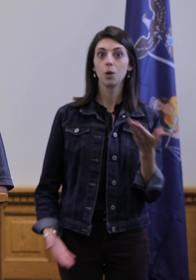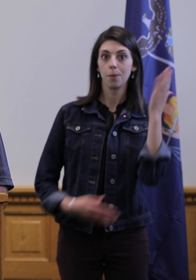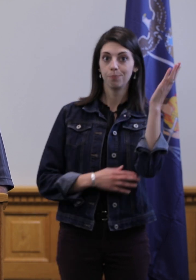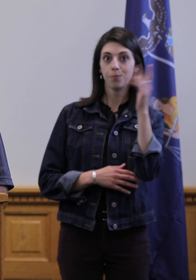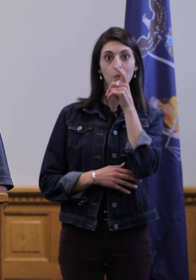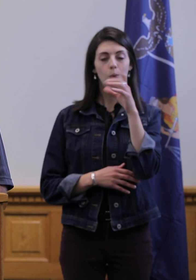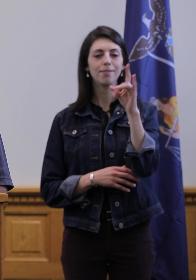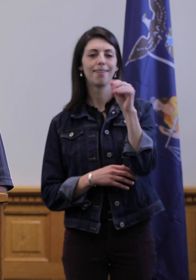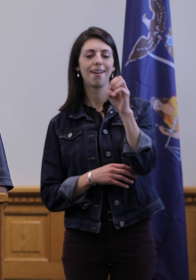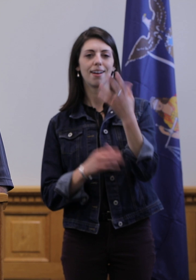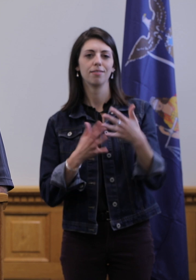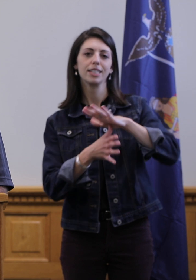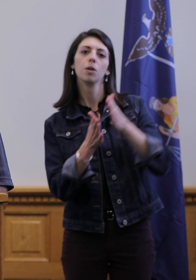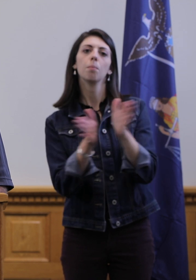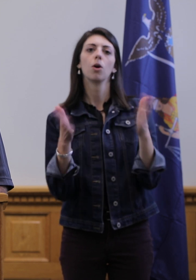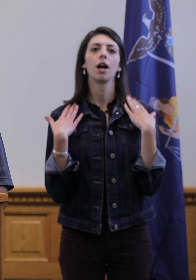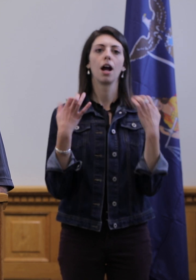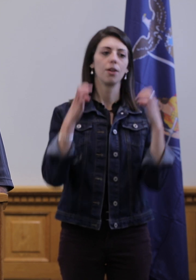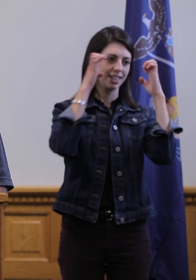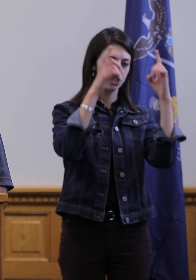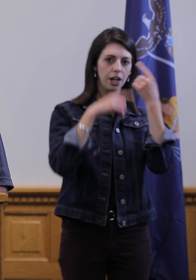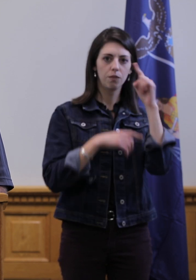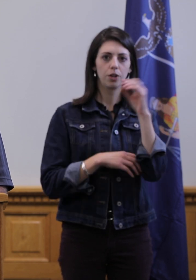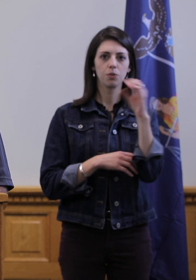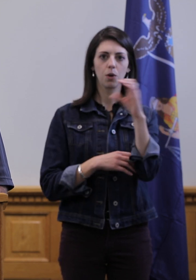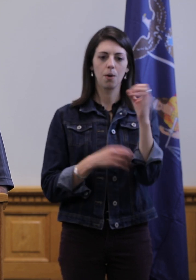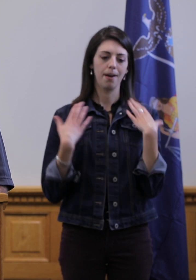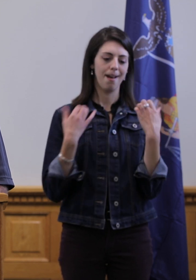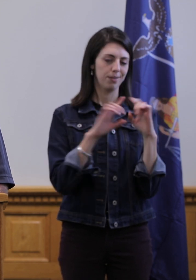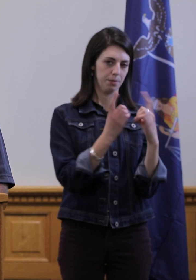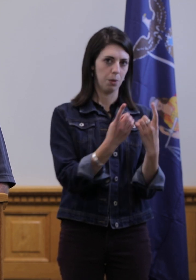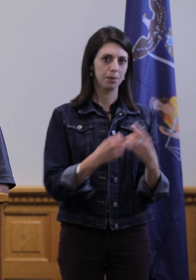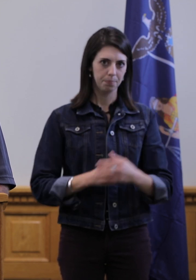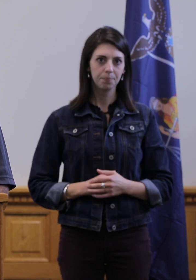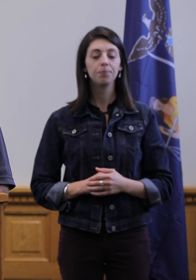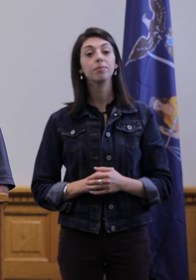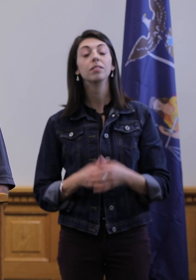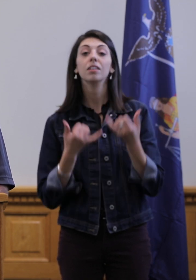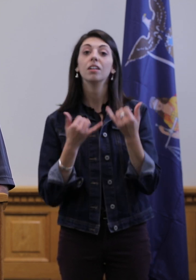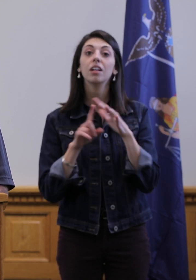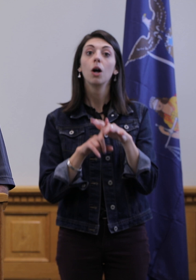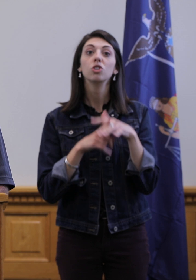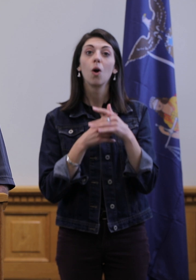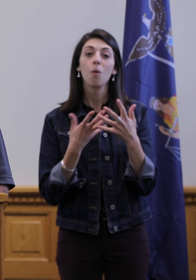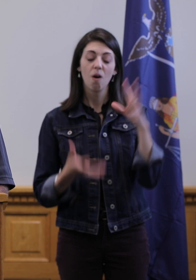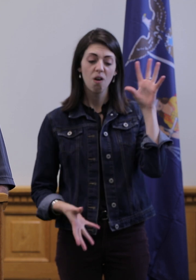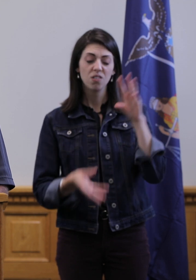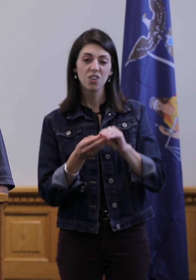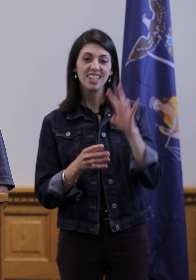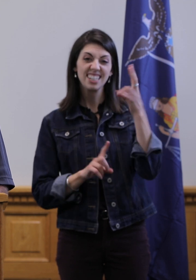Diane Oldenburg, Senior Public Health Educator for the Oswego County Health Department. We're now entering our 7th month of